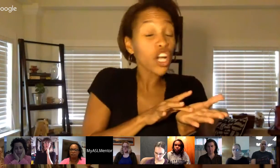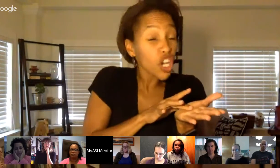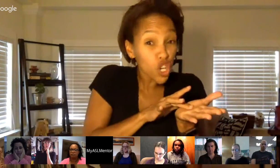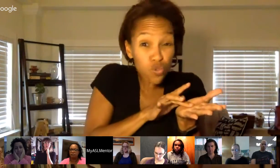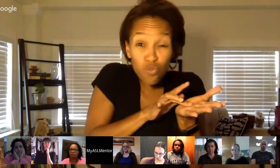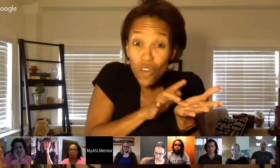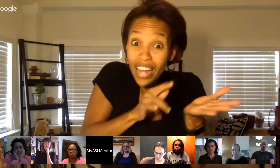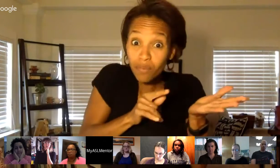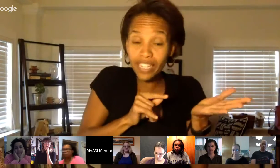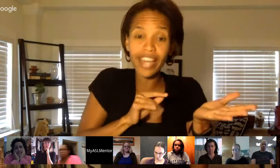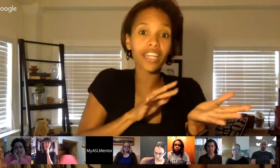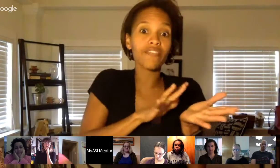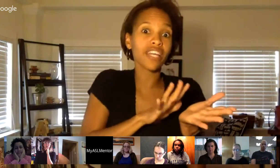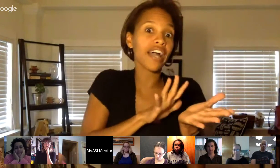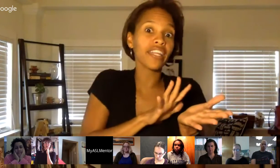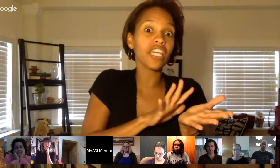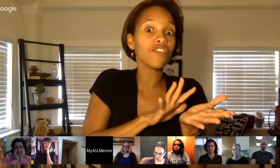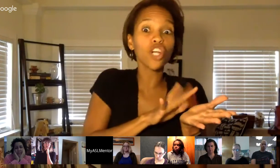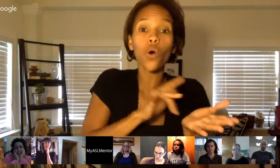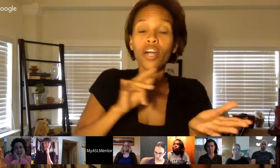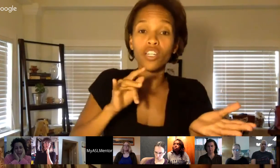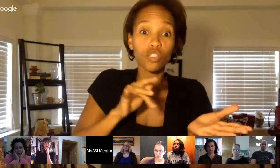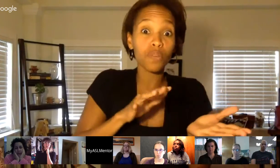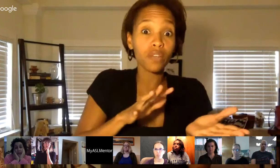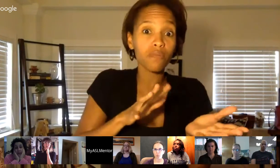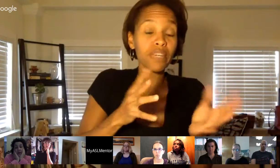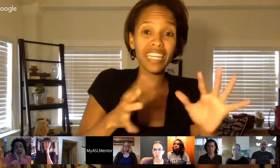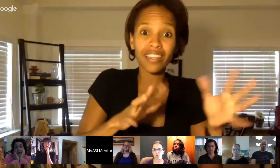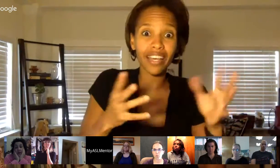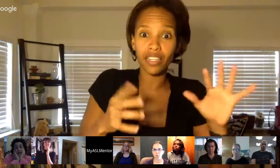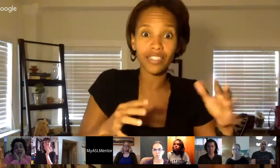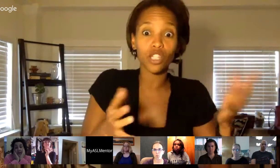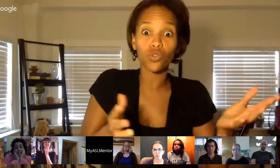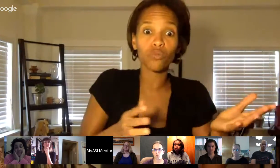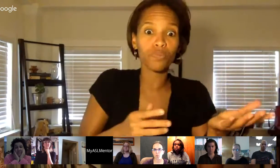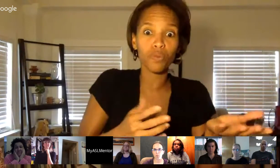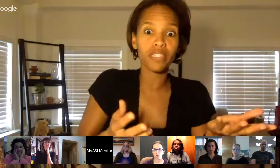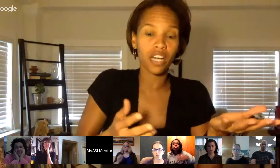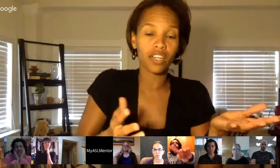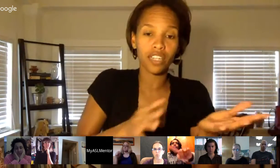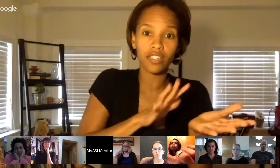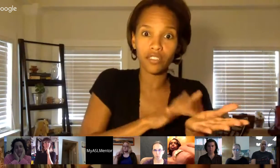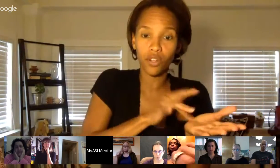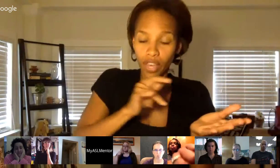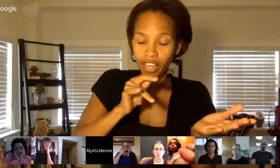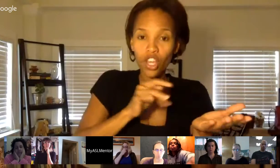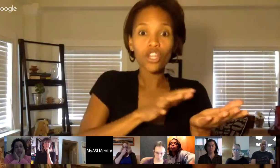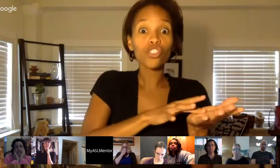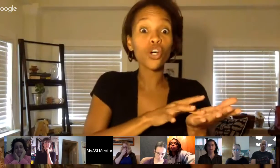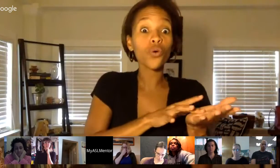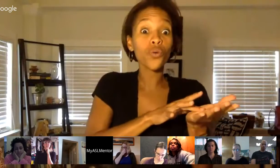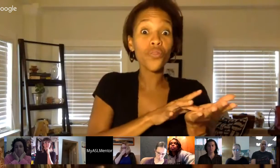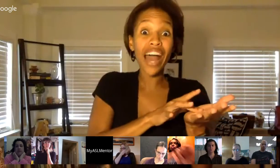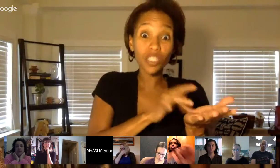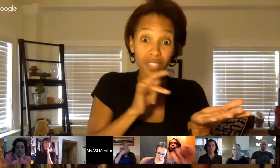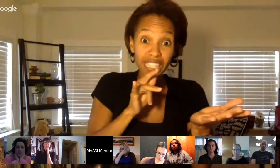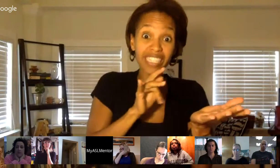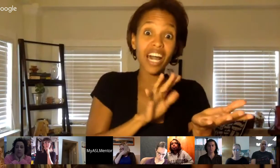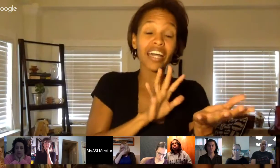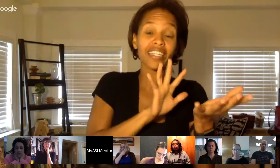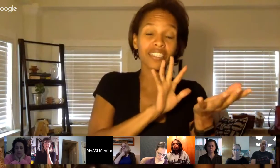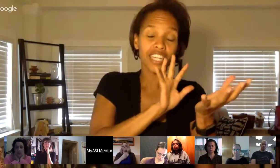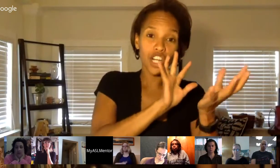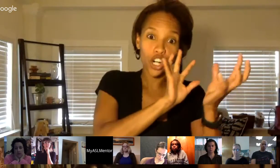be an incredibly negative sign, even going on to meaning like sexual misconduct, okay? So that's what